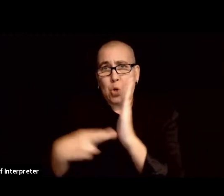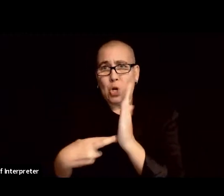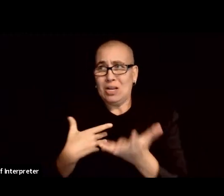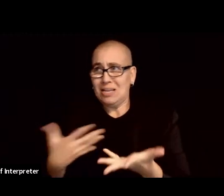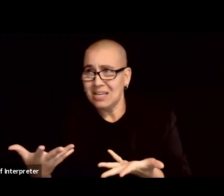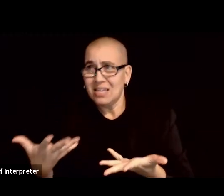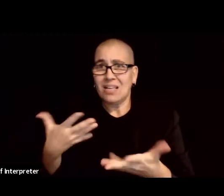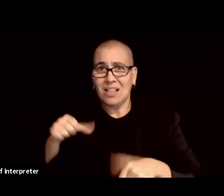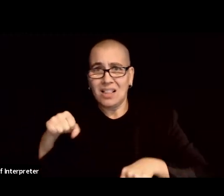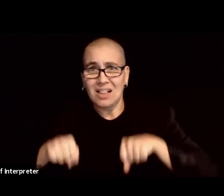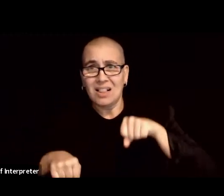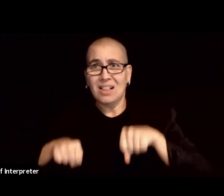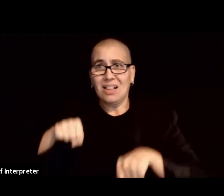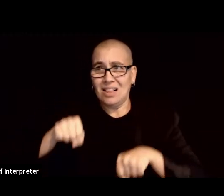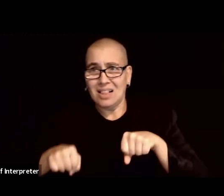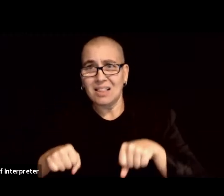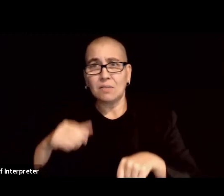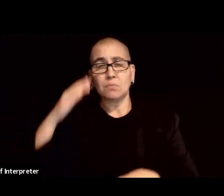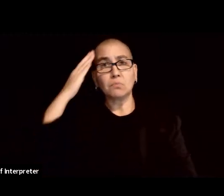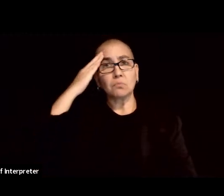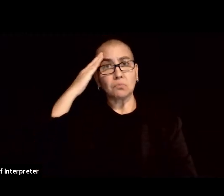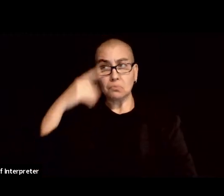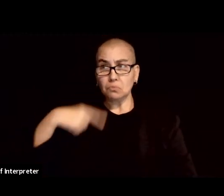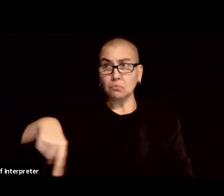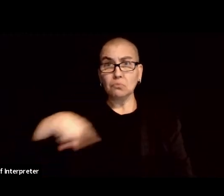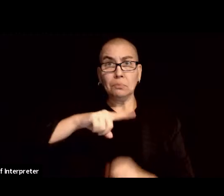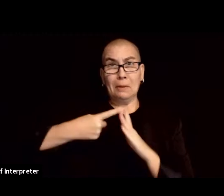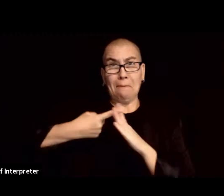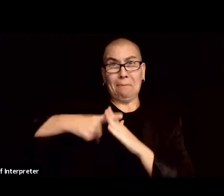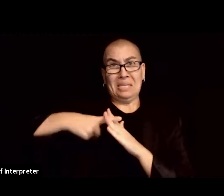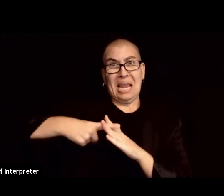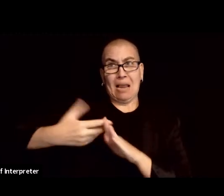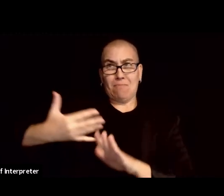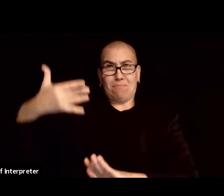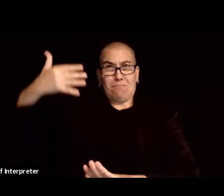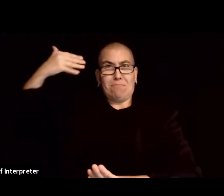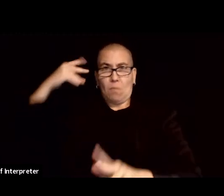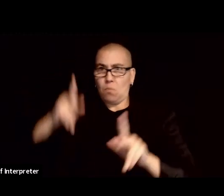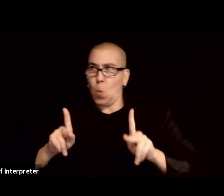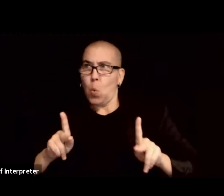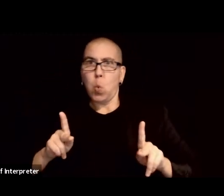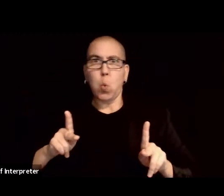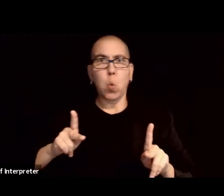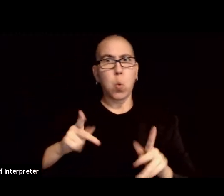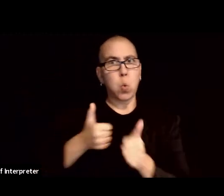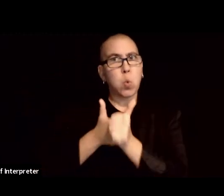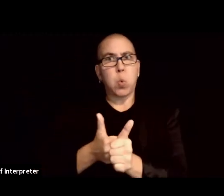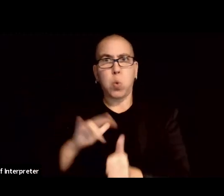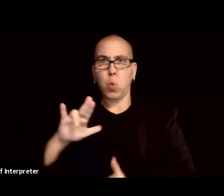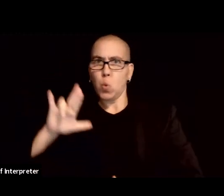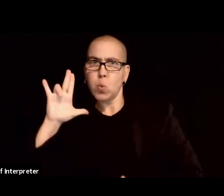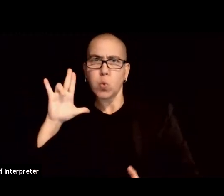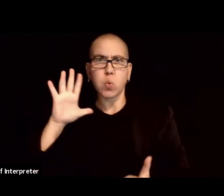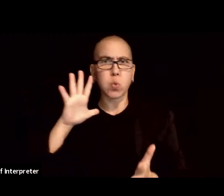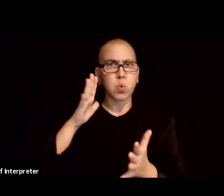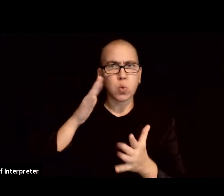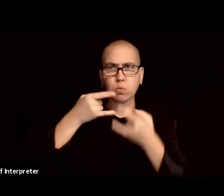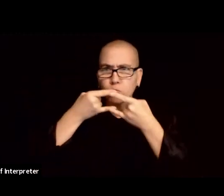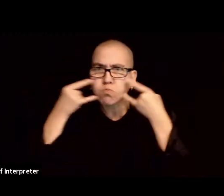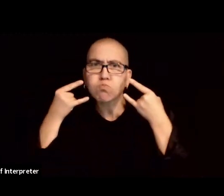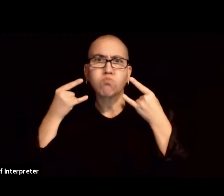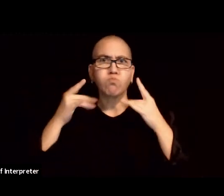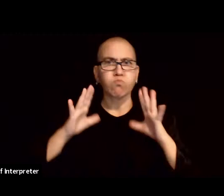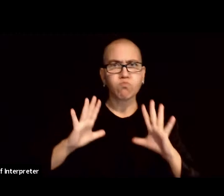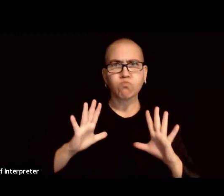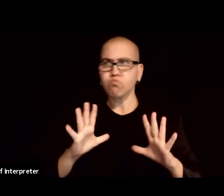guards down. These are the scenarios driving spread, and the data bears it out. People get exposed to this virus when they're out and